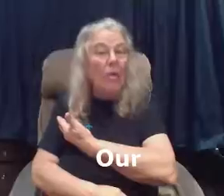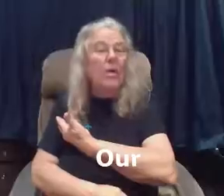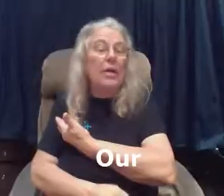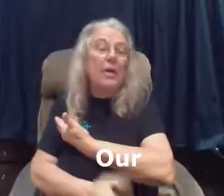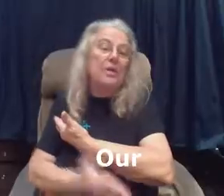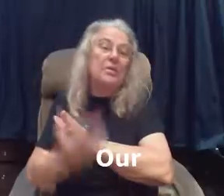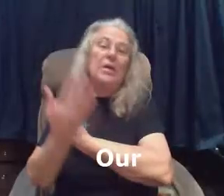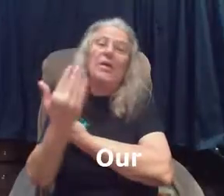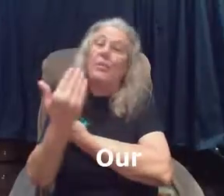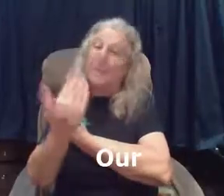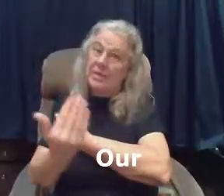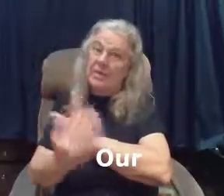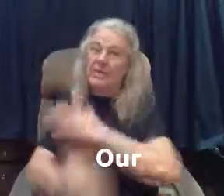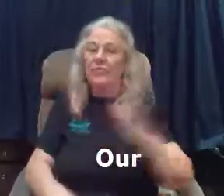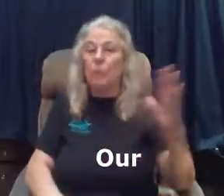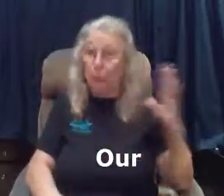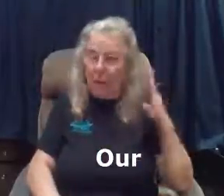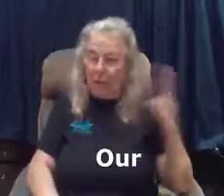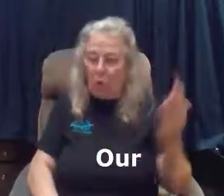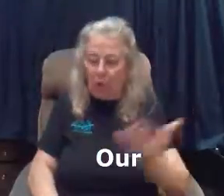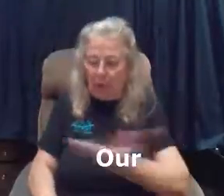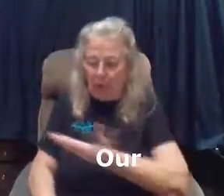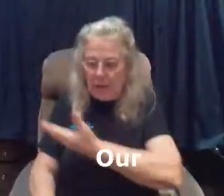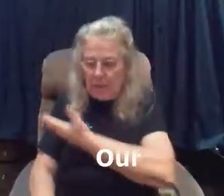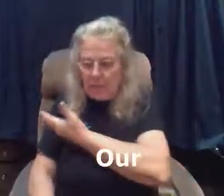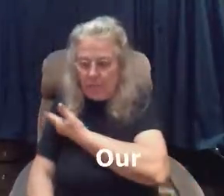our is possessive, so you have open hand.